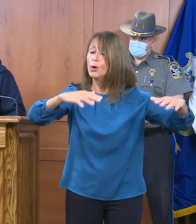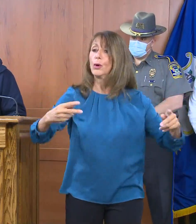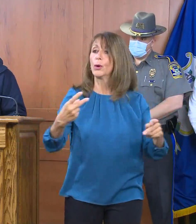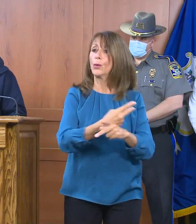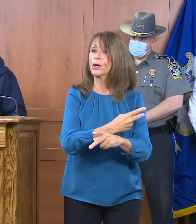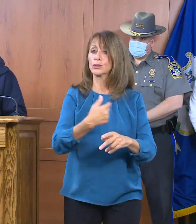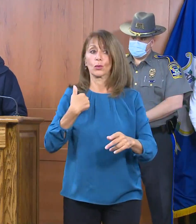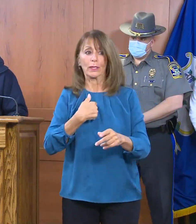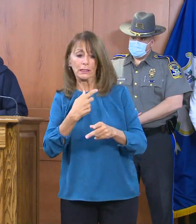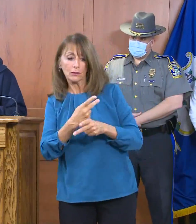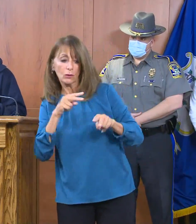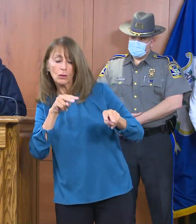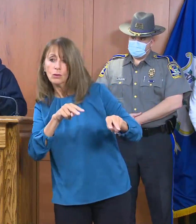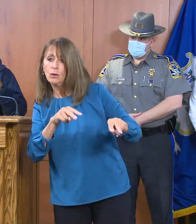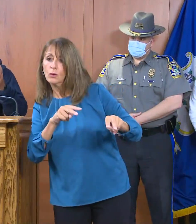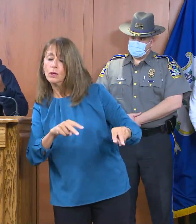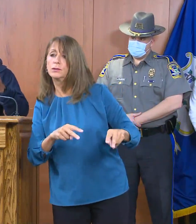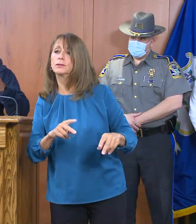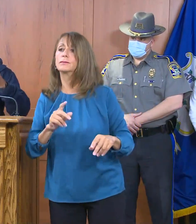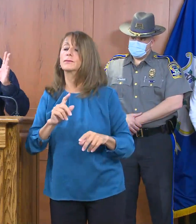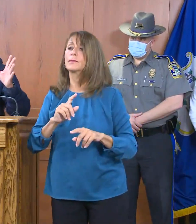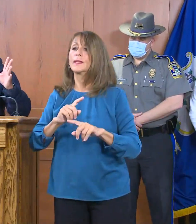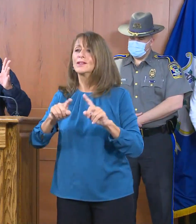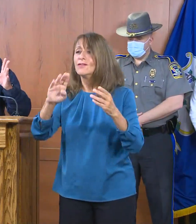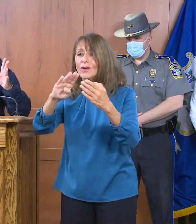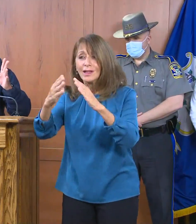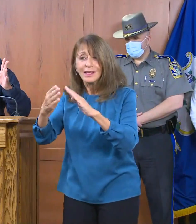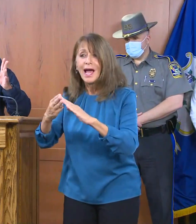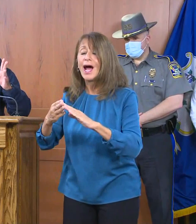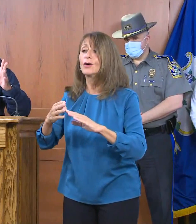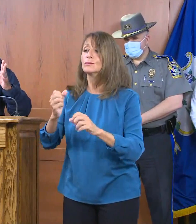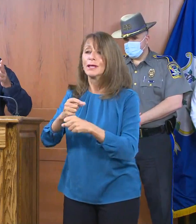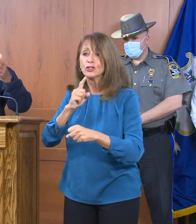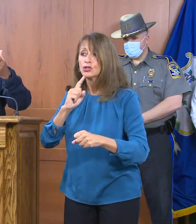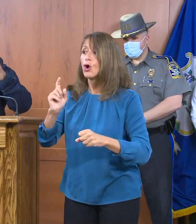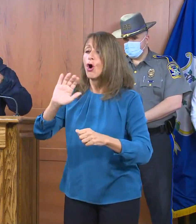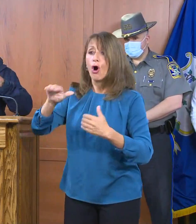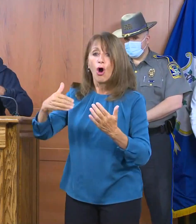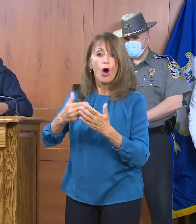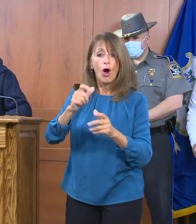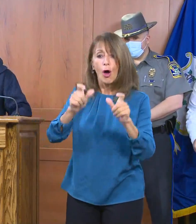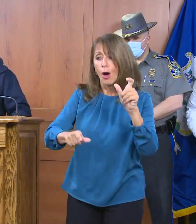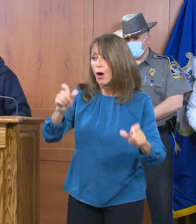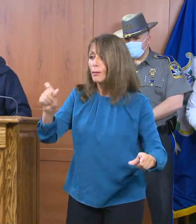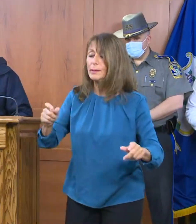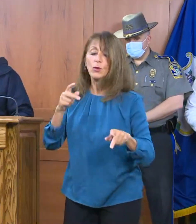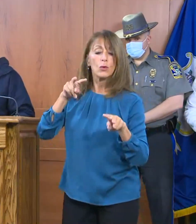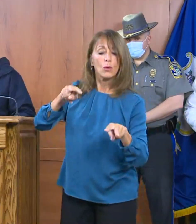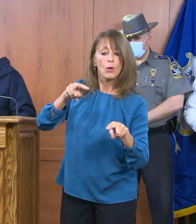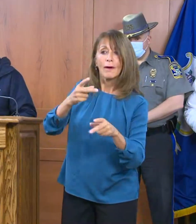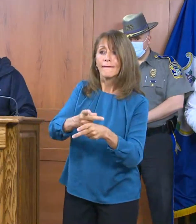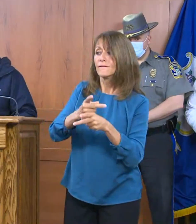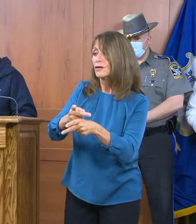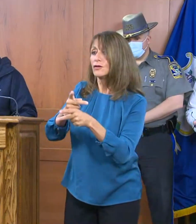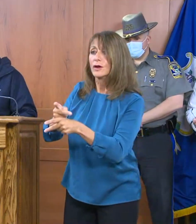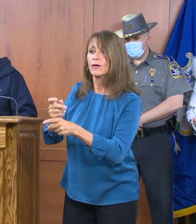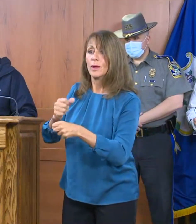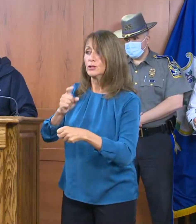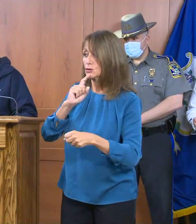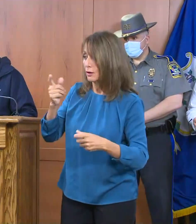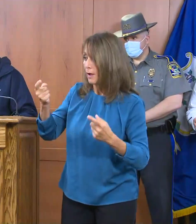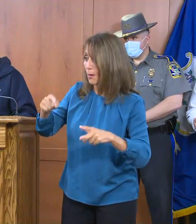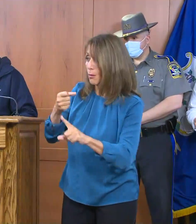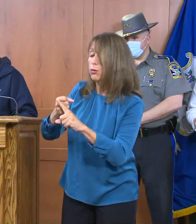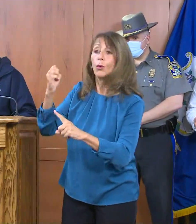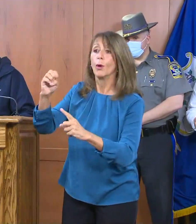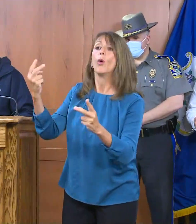tracking that. Right now, mayors working with their local emergency centers and give us the information so we can all respond accordingly.